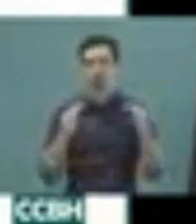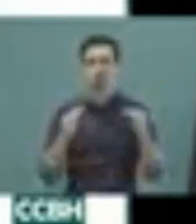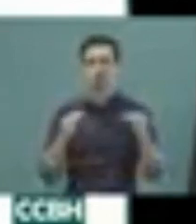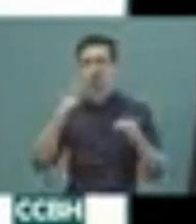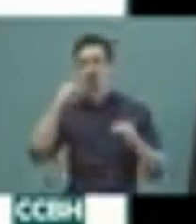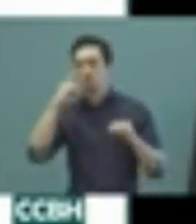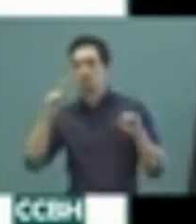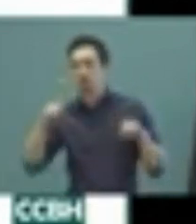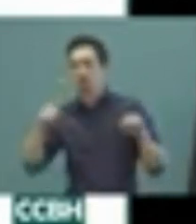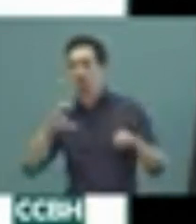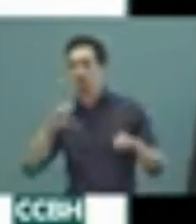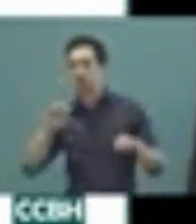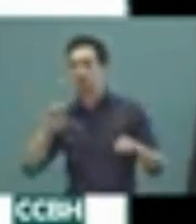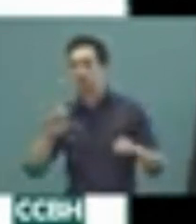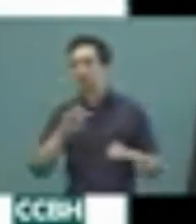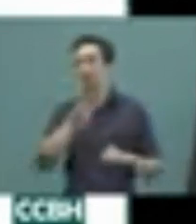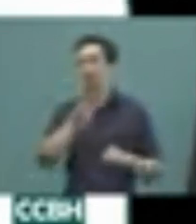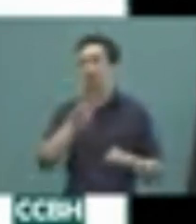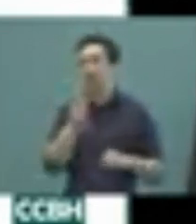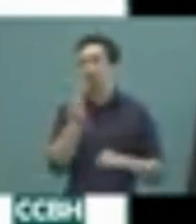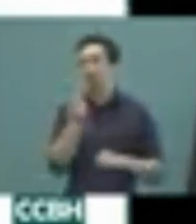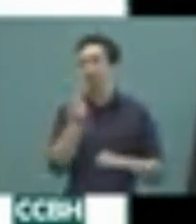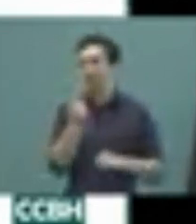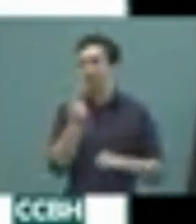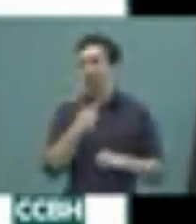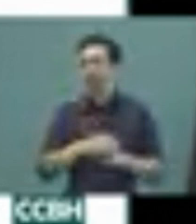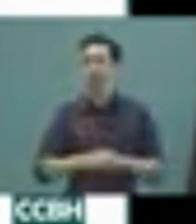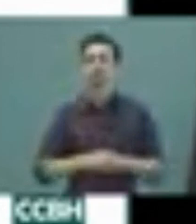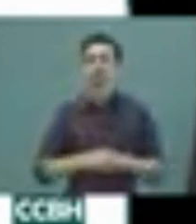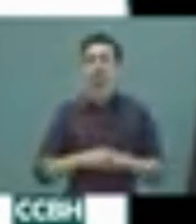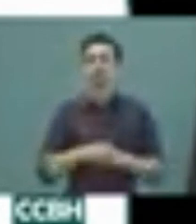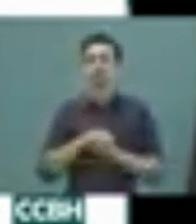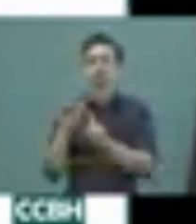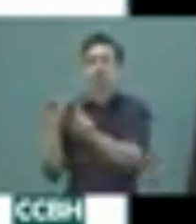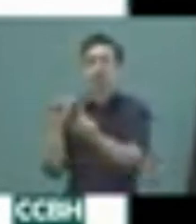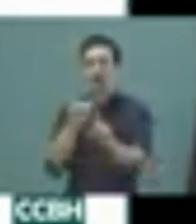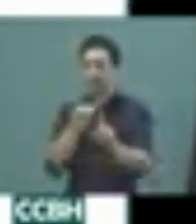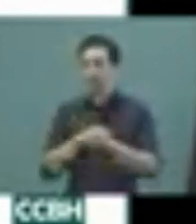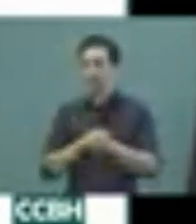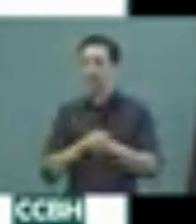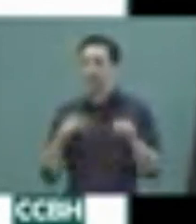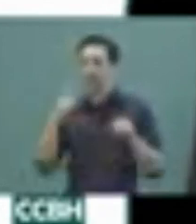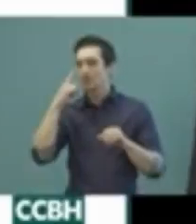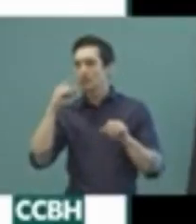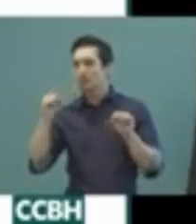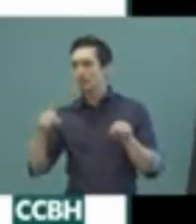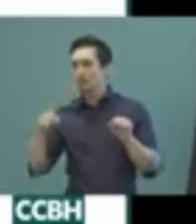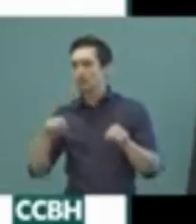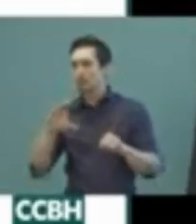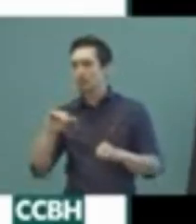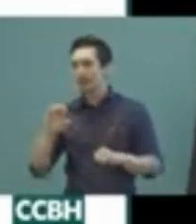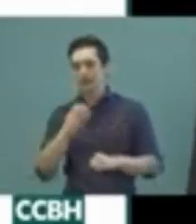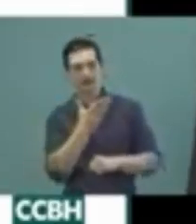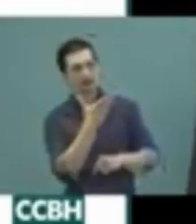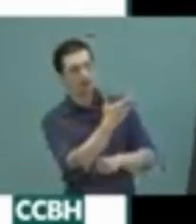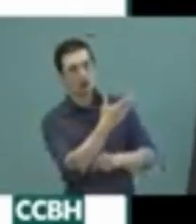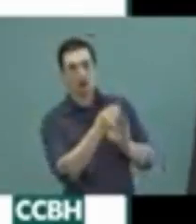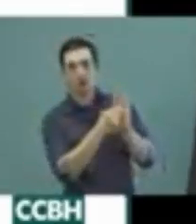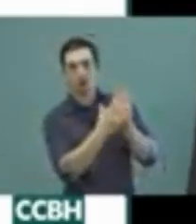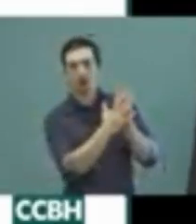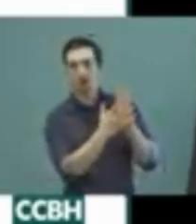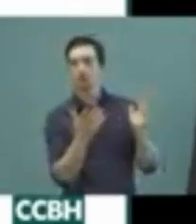probable cases are 411. And as a reminder, the probable cases reported here